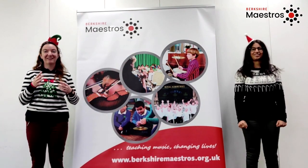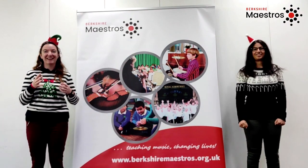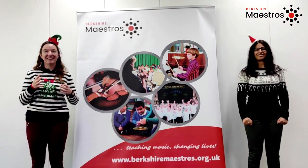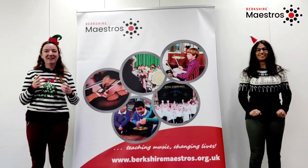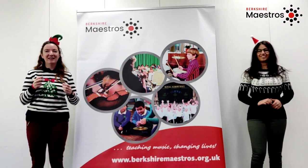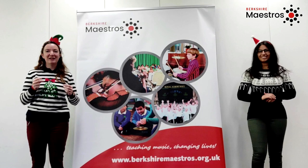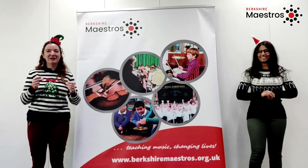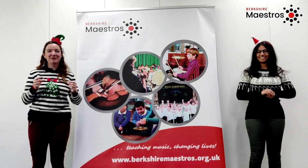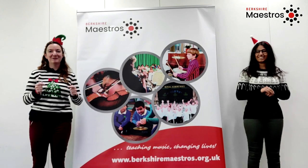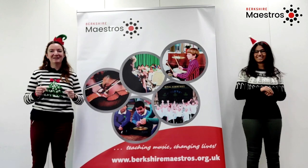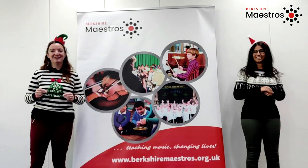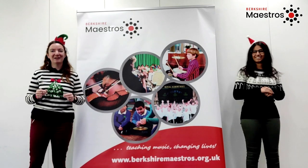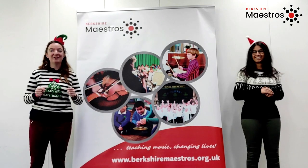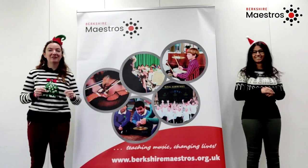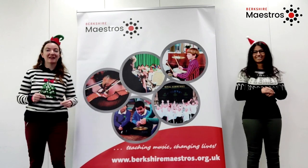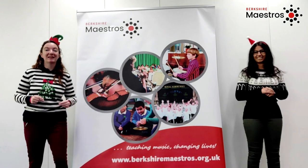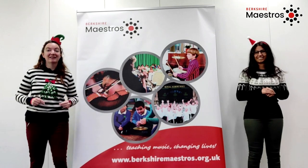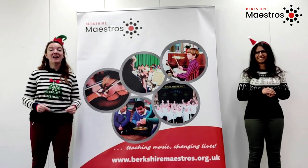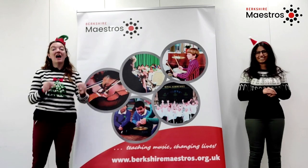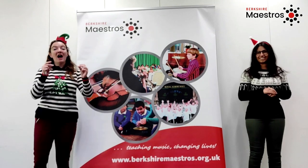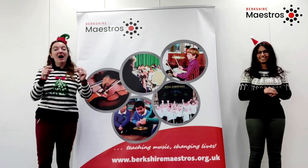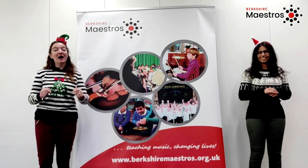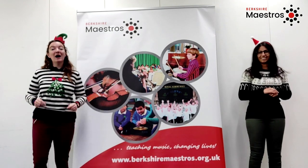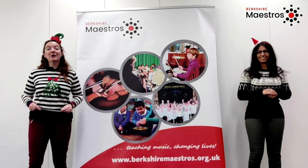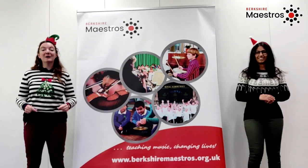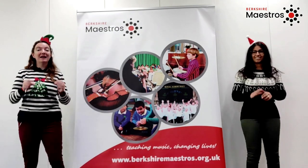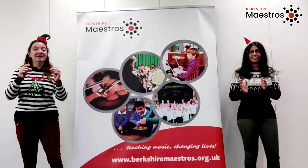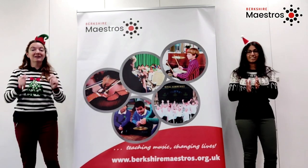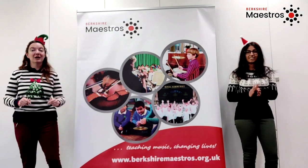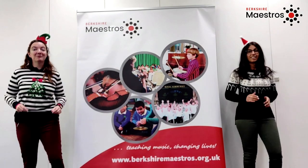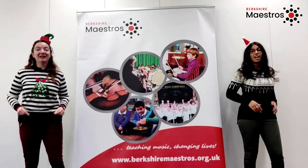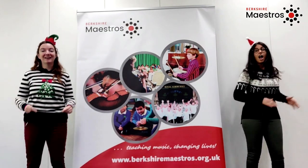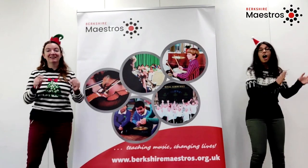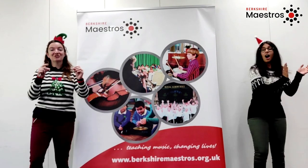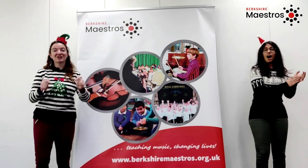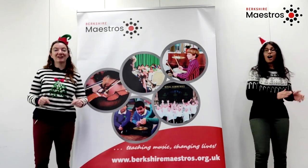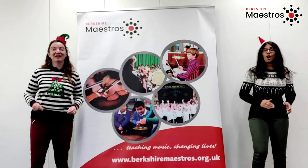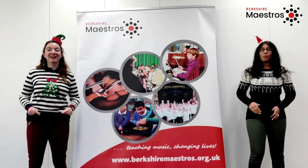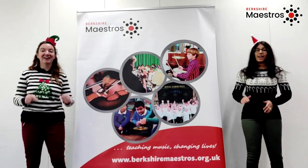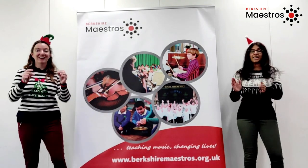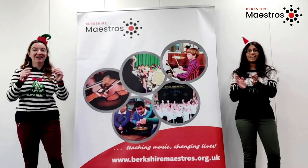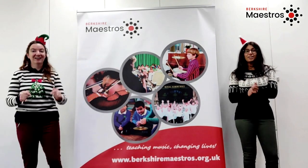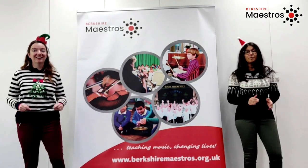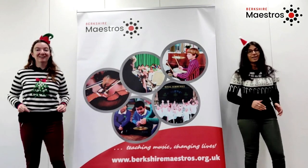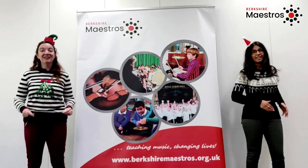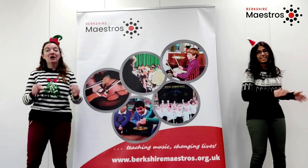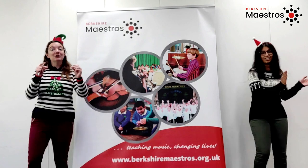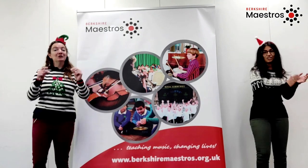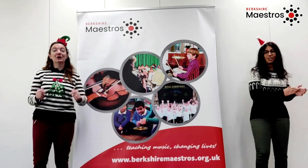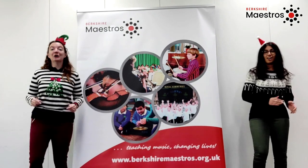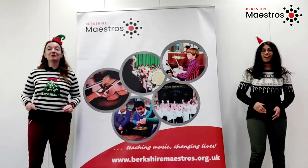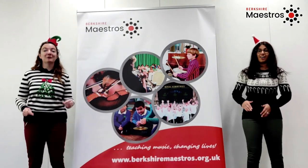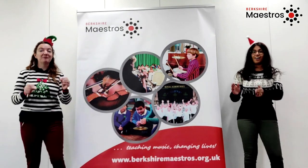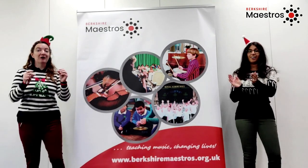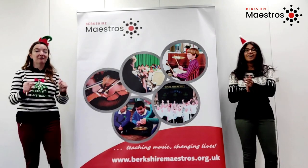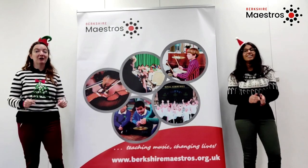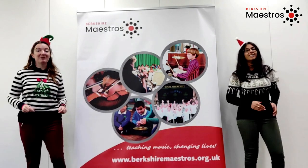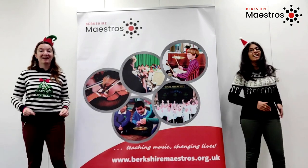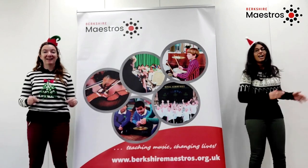Okay, here we go then. Away in a manger, away in a manger, looking for a